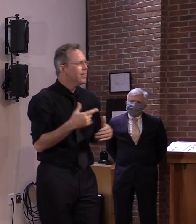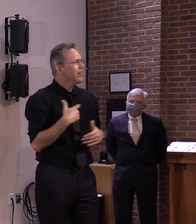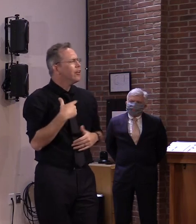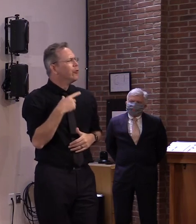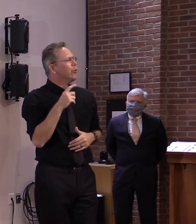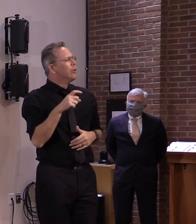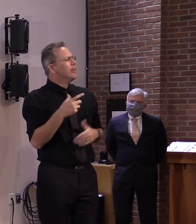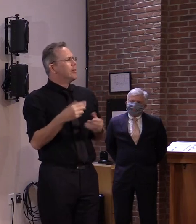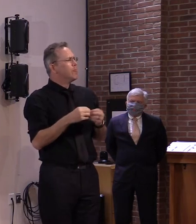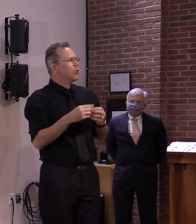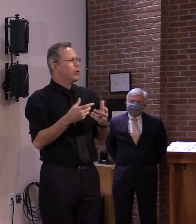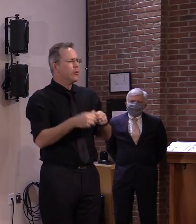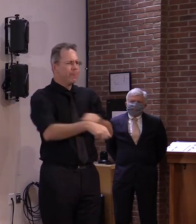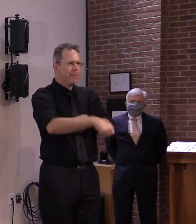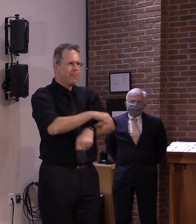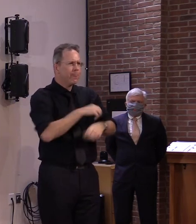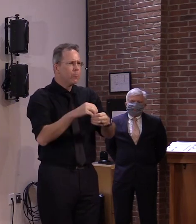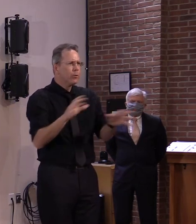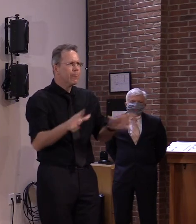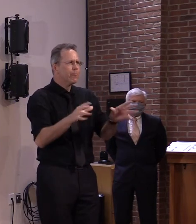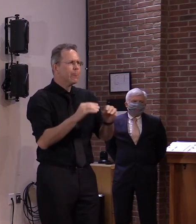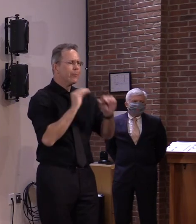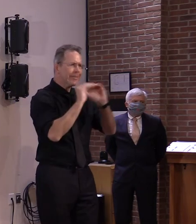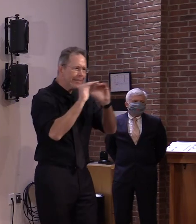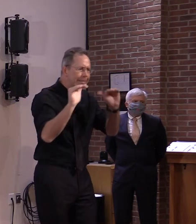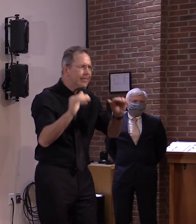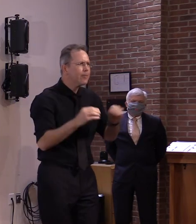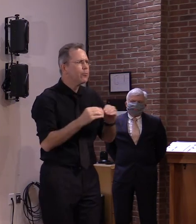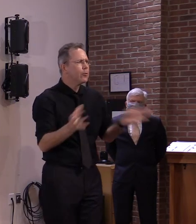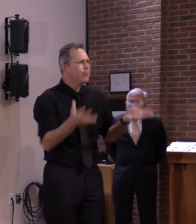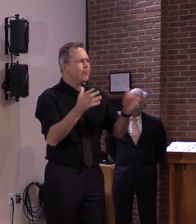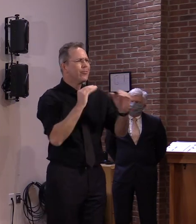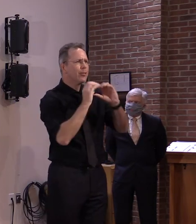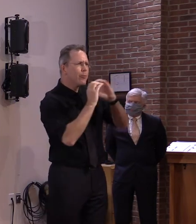make sure that we're doing everything we can to communicate that message.